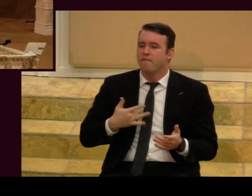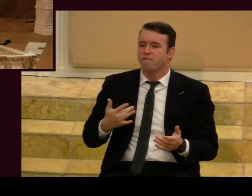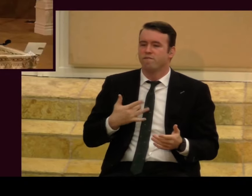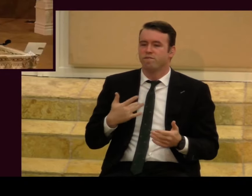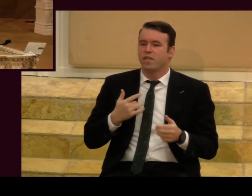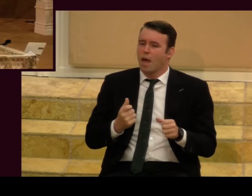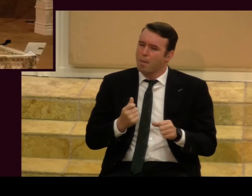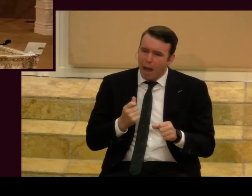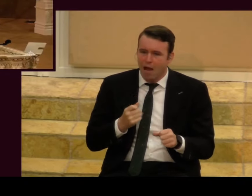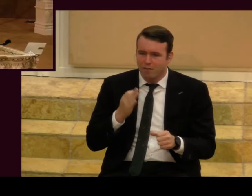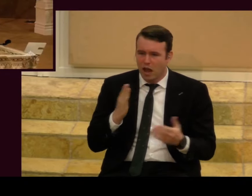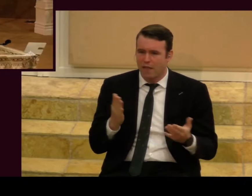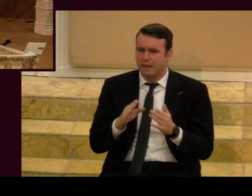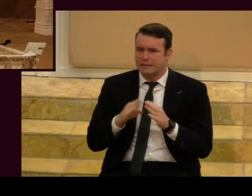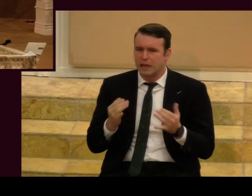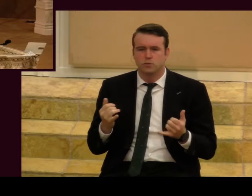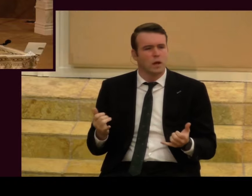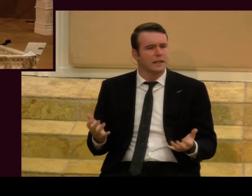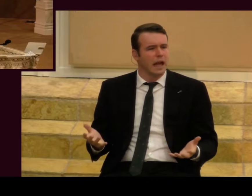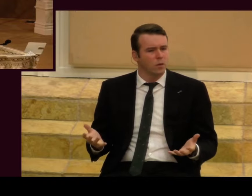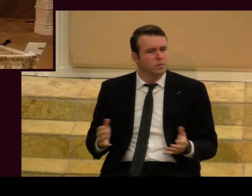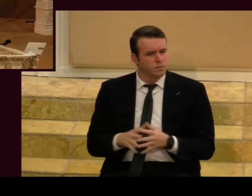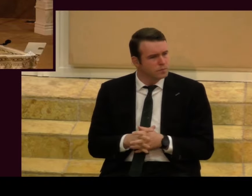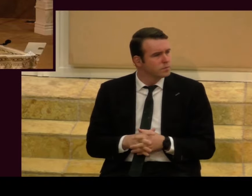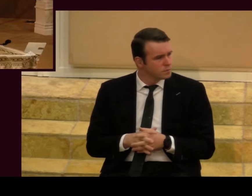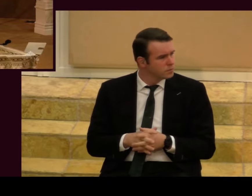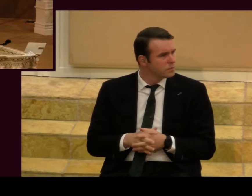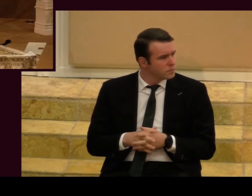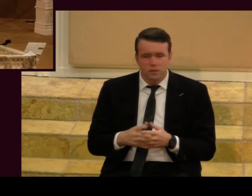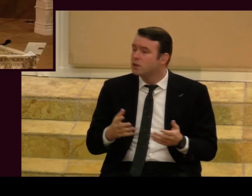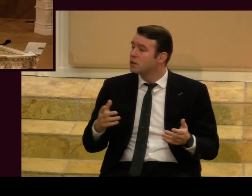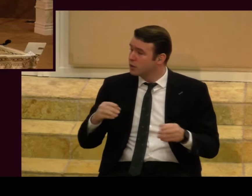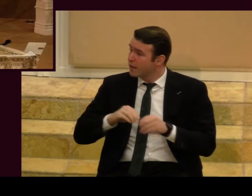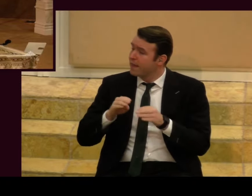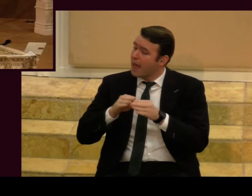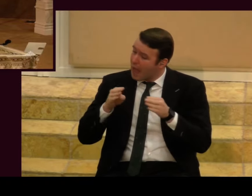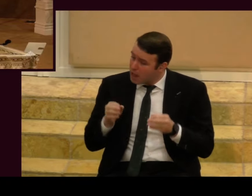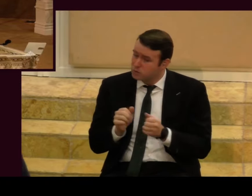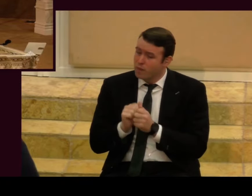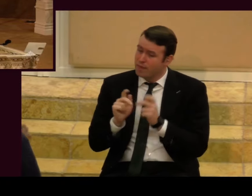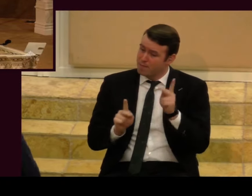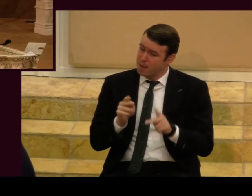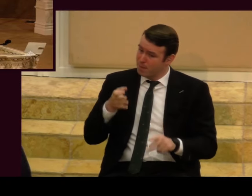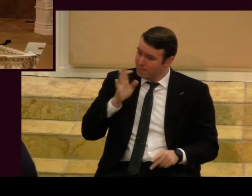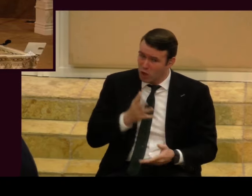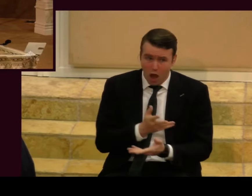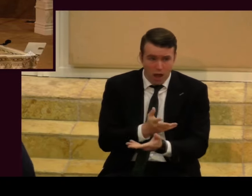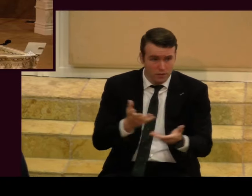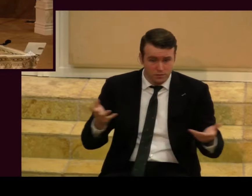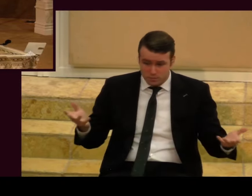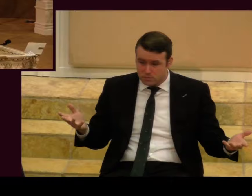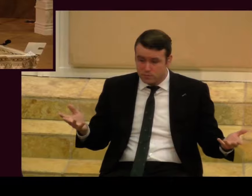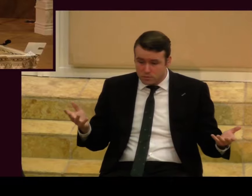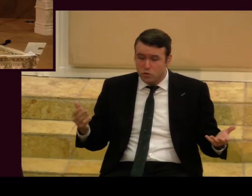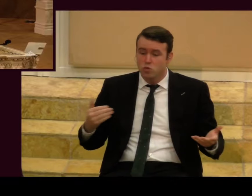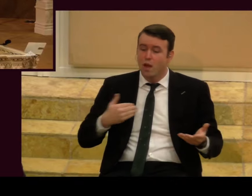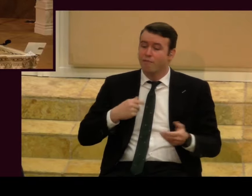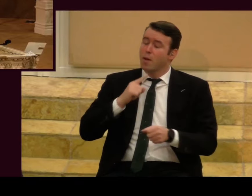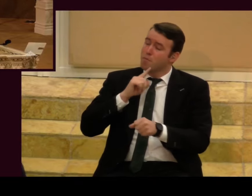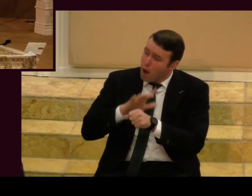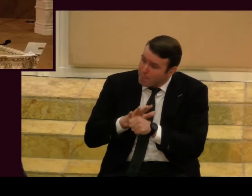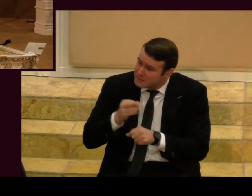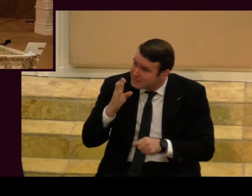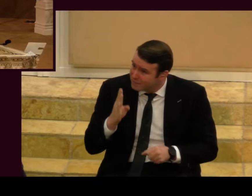I feel the power of God in this house right now. Come on, you're in the house with the people of God. You've